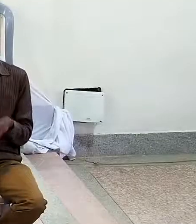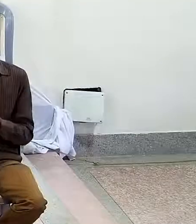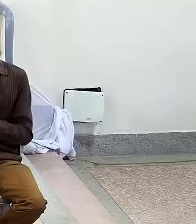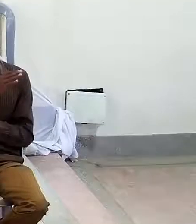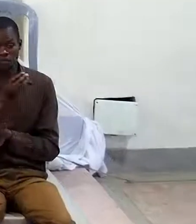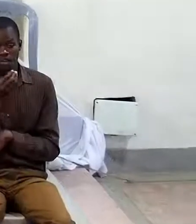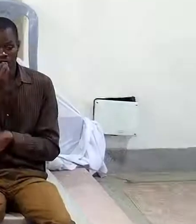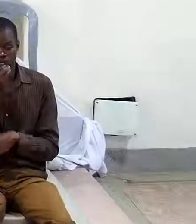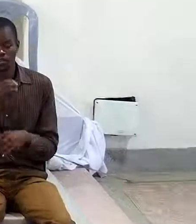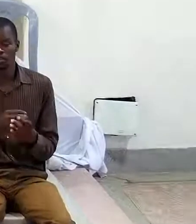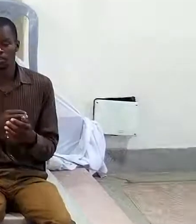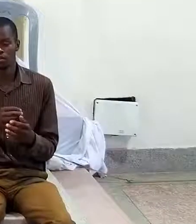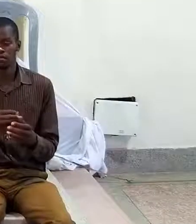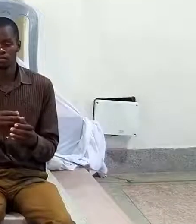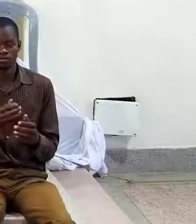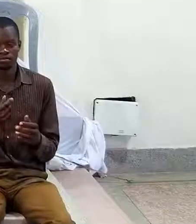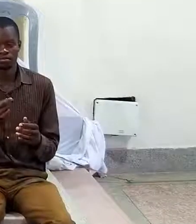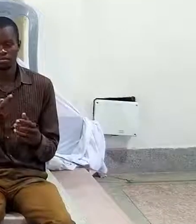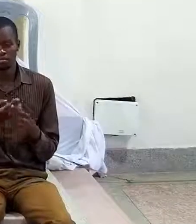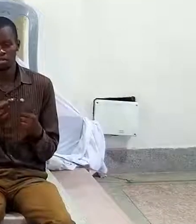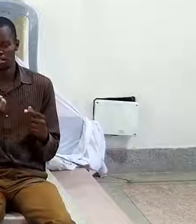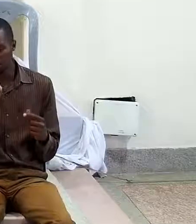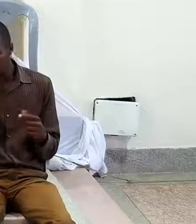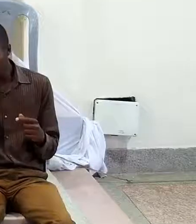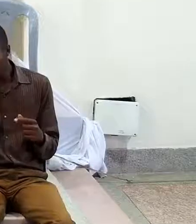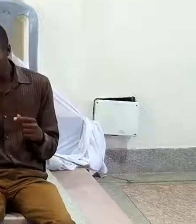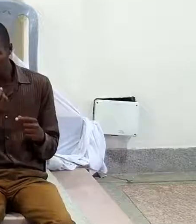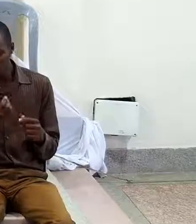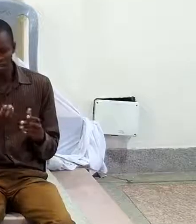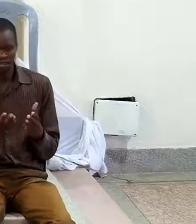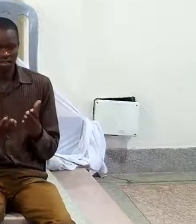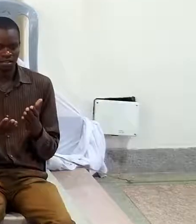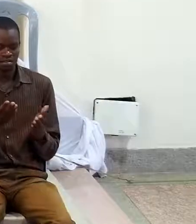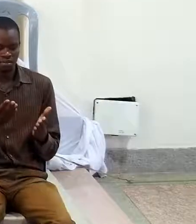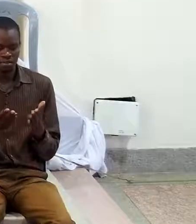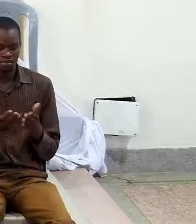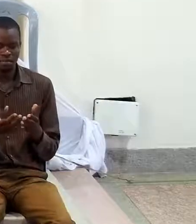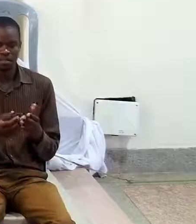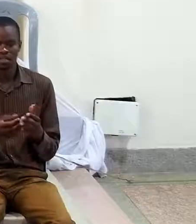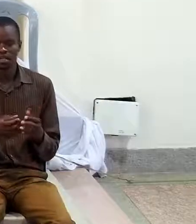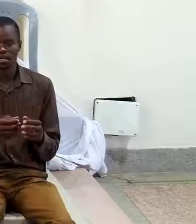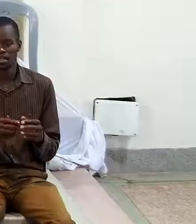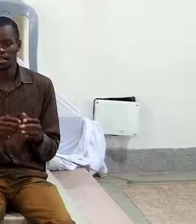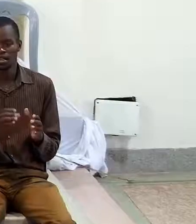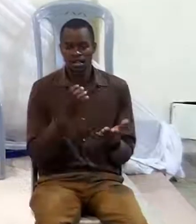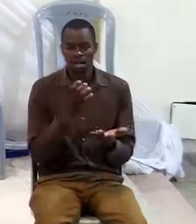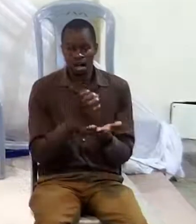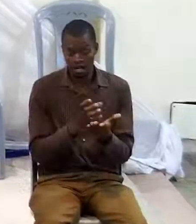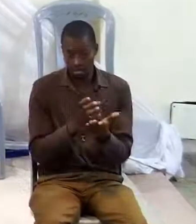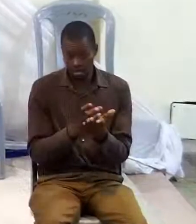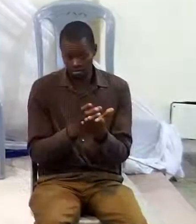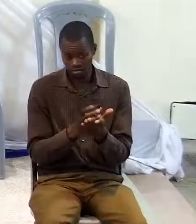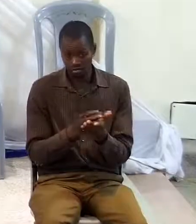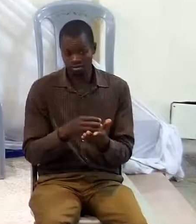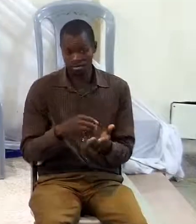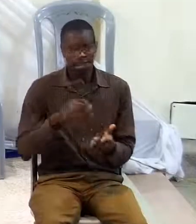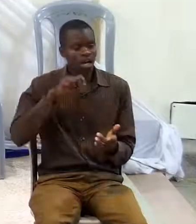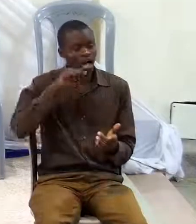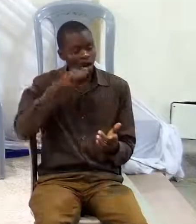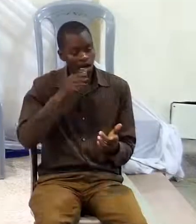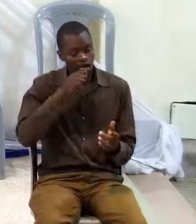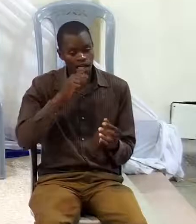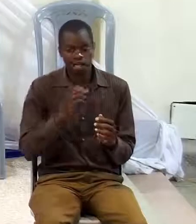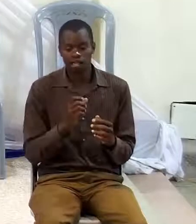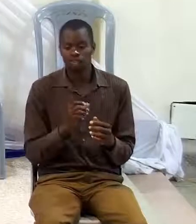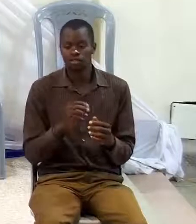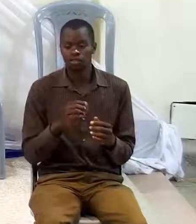a glass of carrot juice. A glass of carrot juice. Then that way